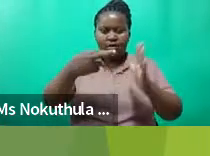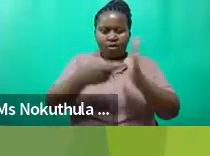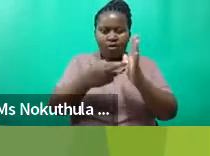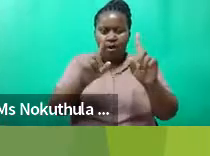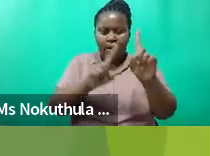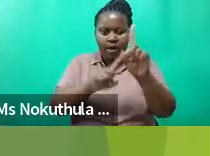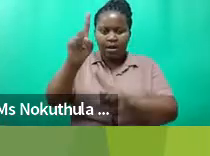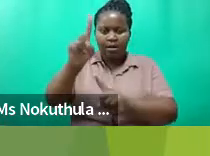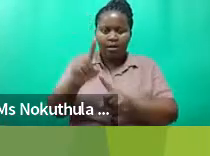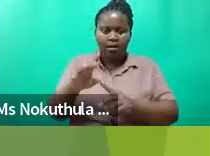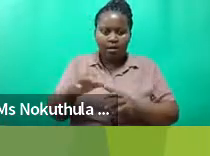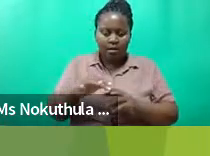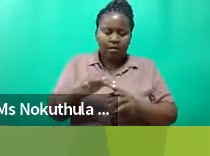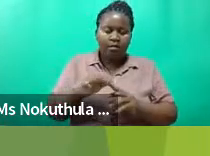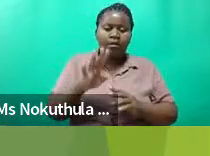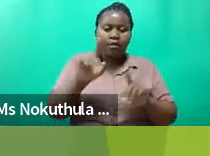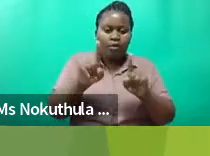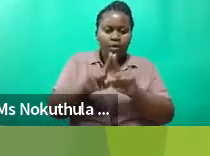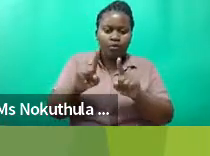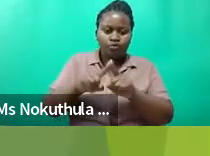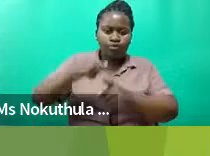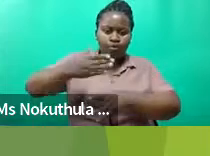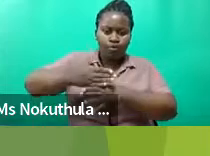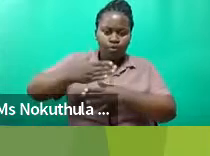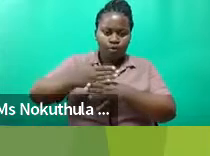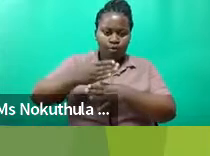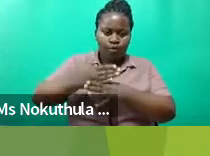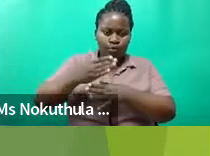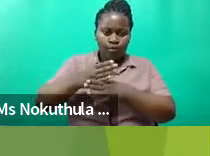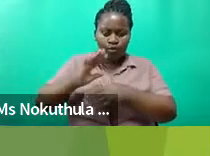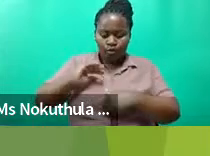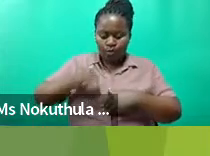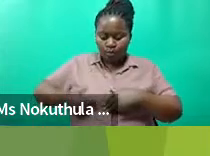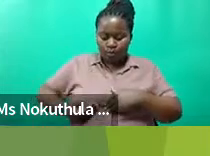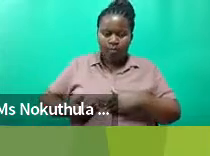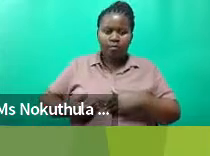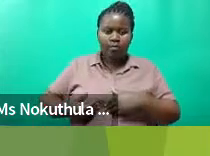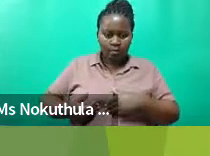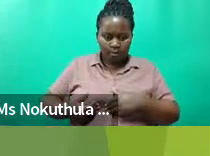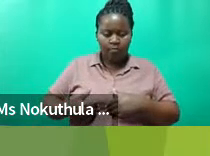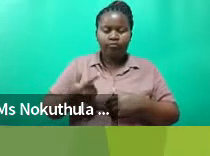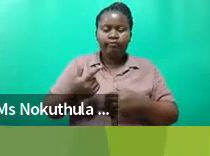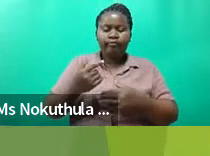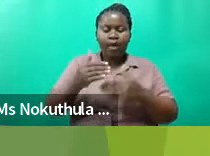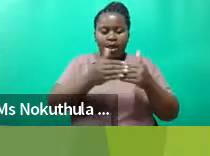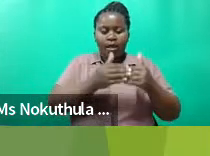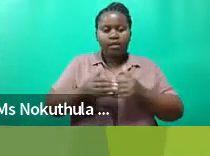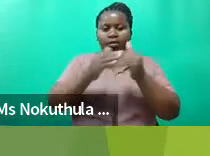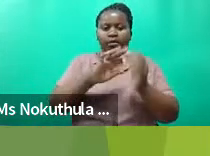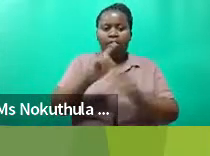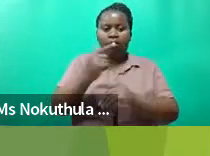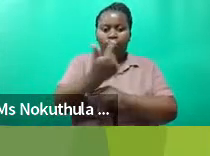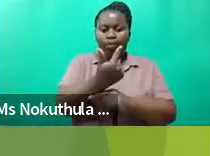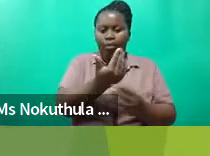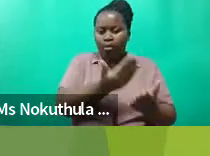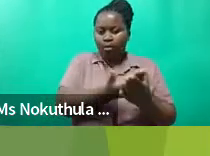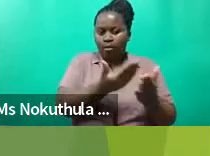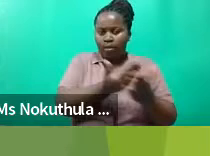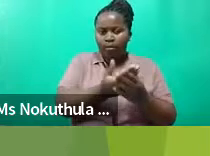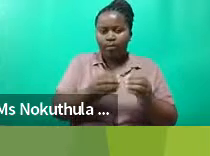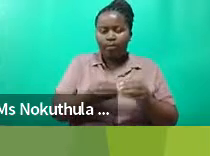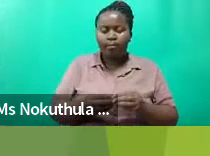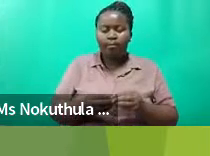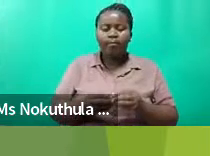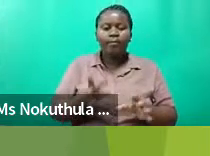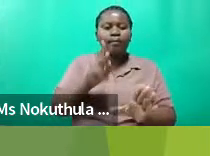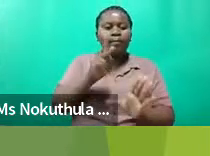being caretaker and working women who are able to take care of everyone around them. Participants also revealed that they